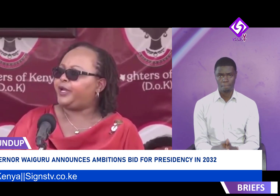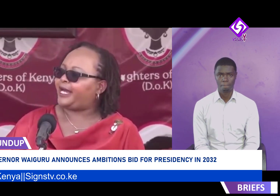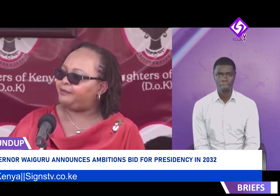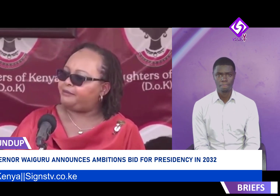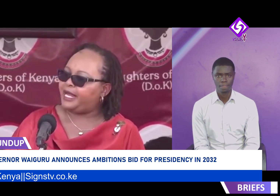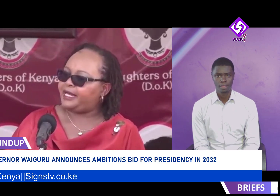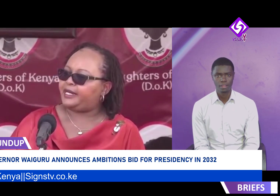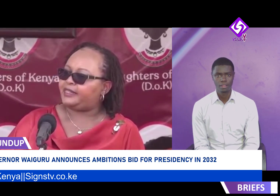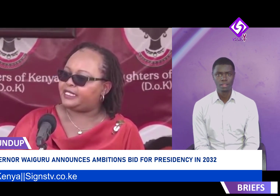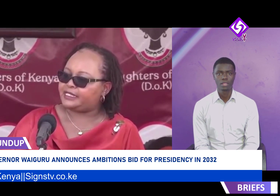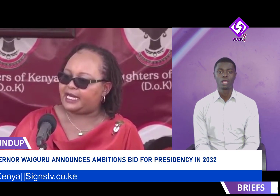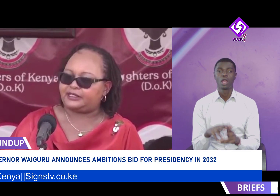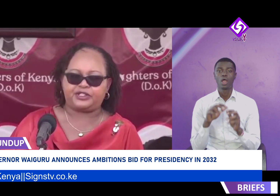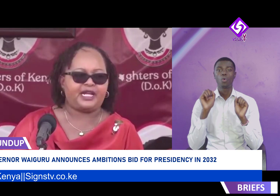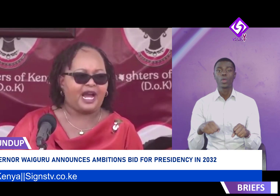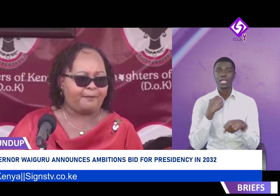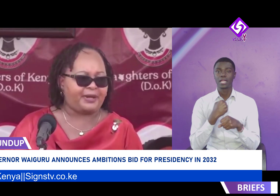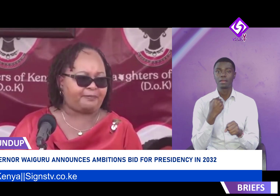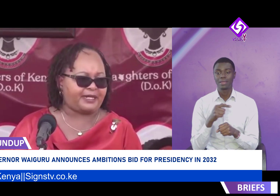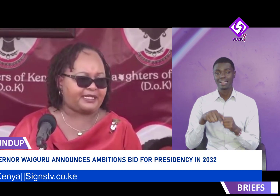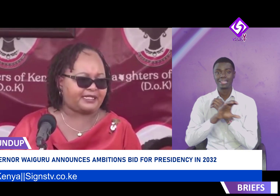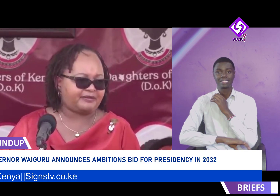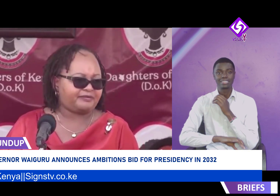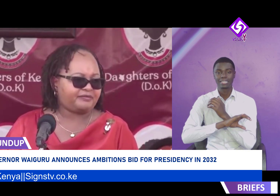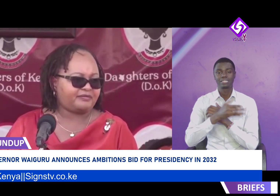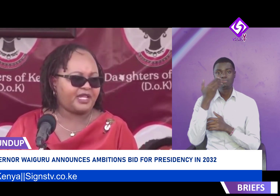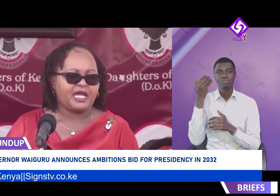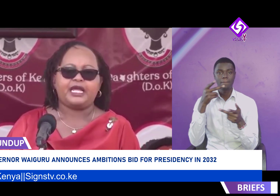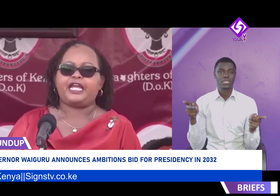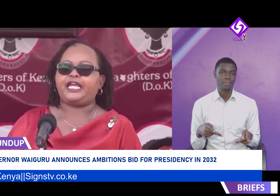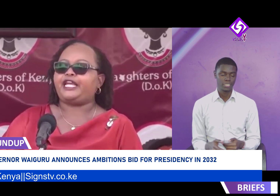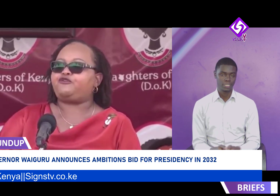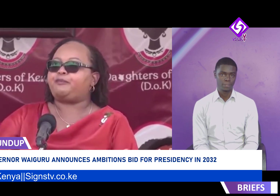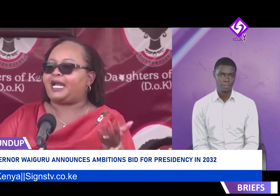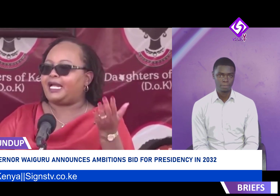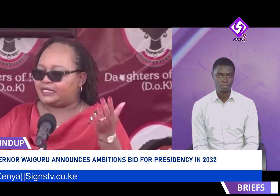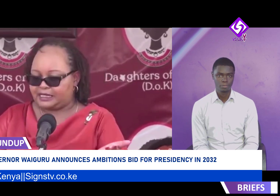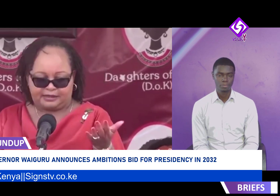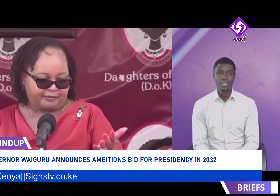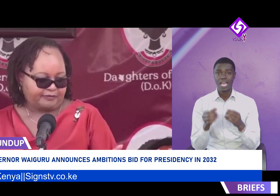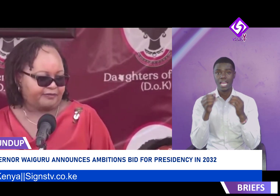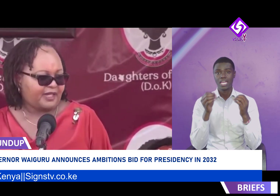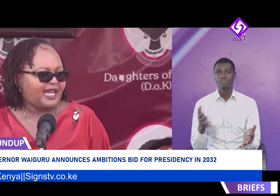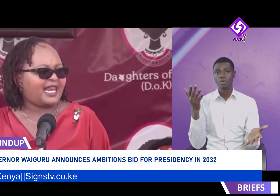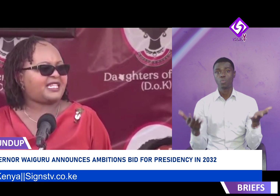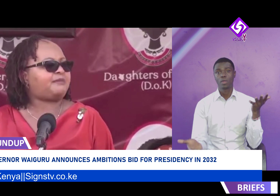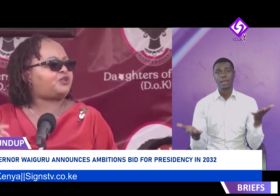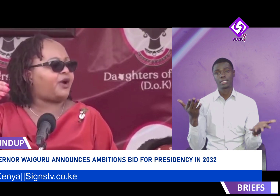We can make this country a better place if we balanced. Lazima